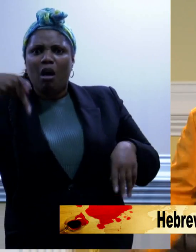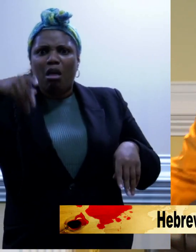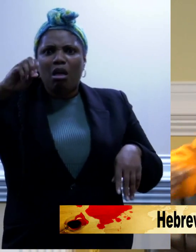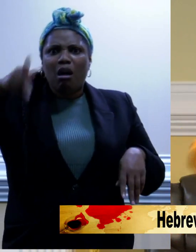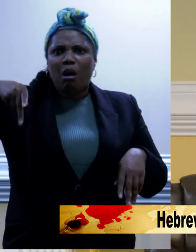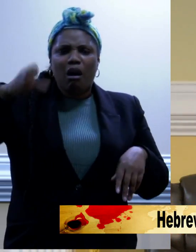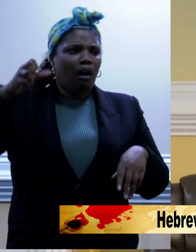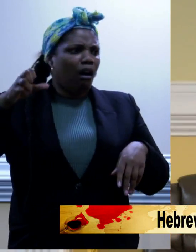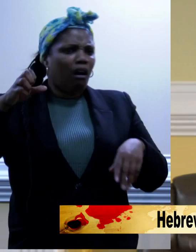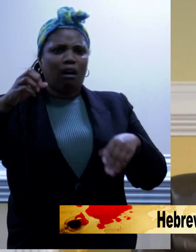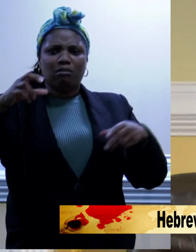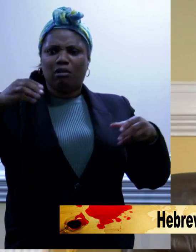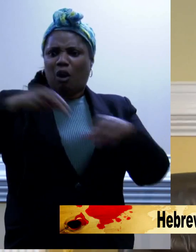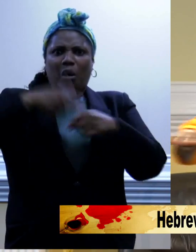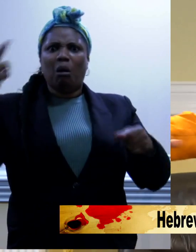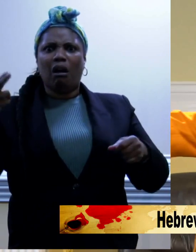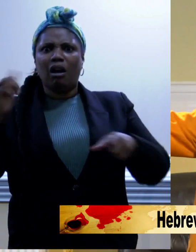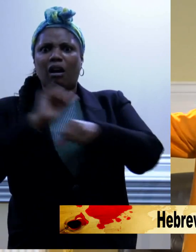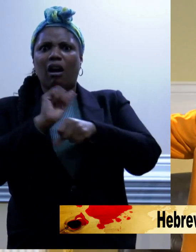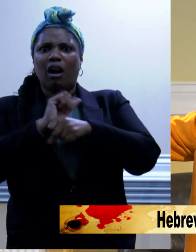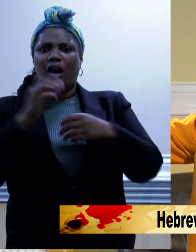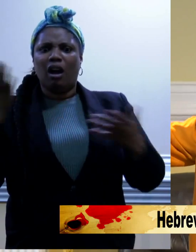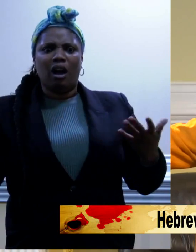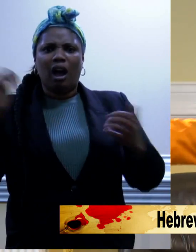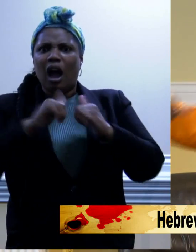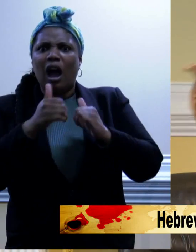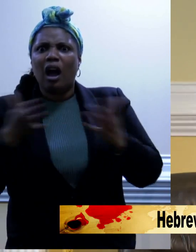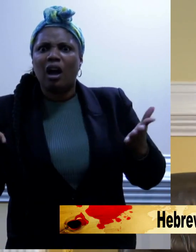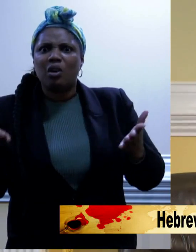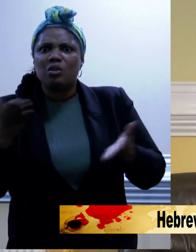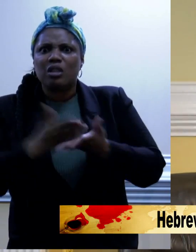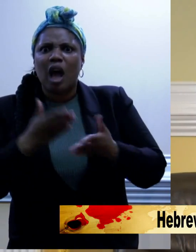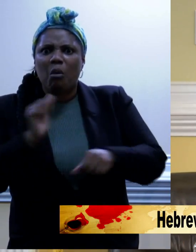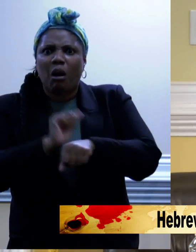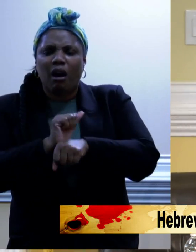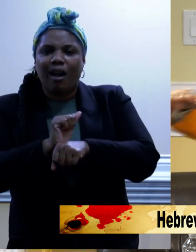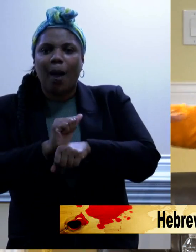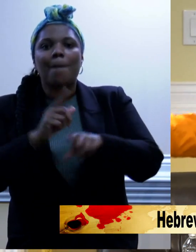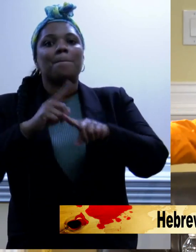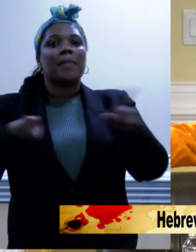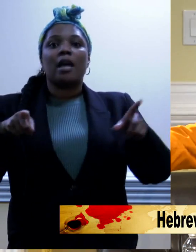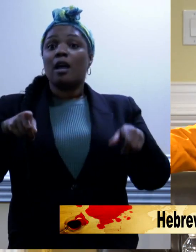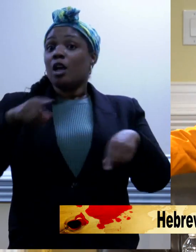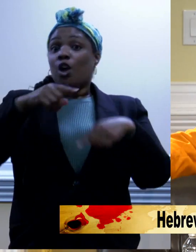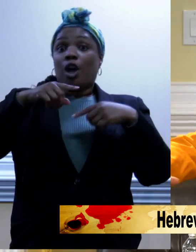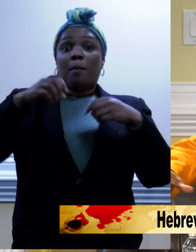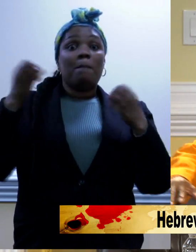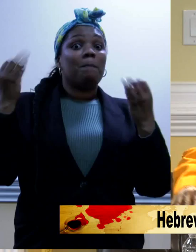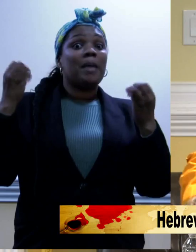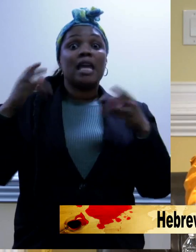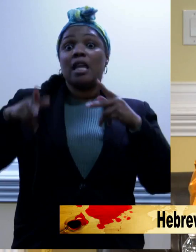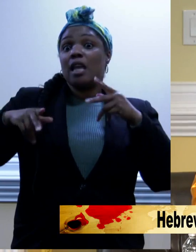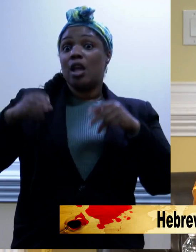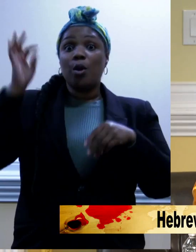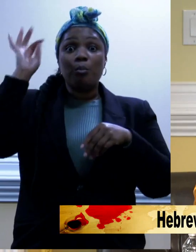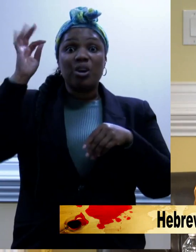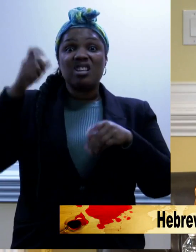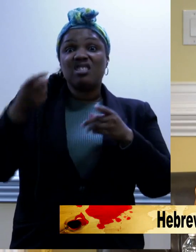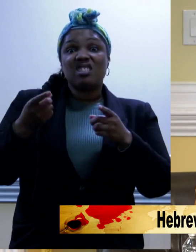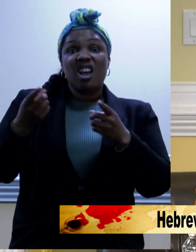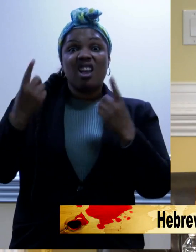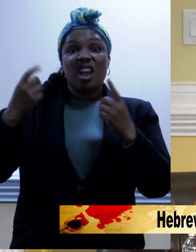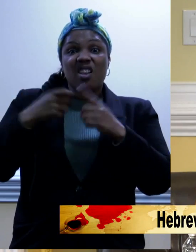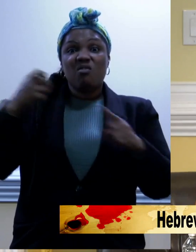So there was many priests that came out of Levi because they was not suffered to live. Y'all